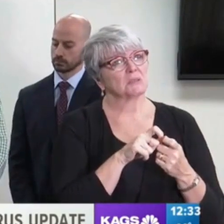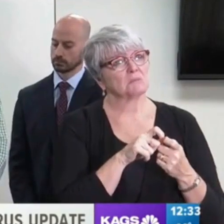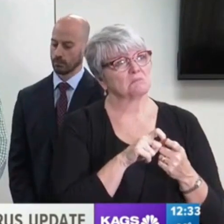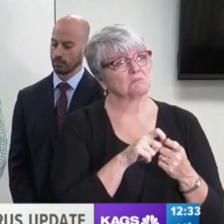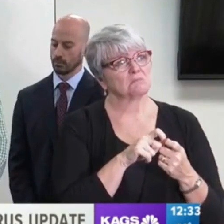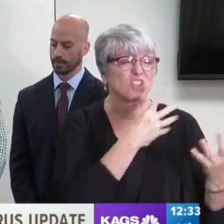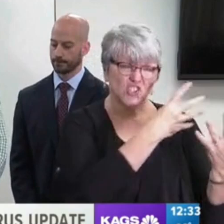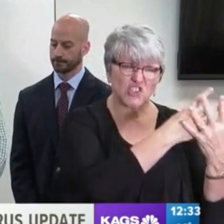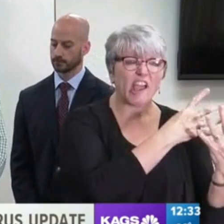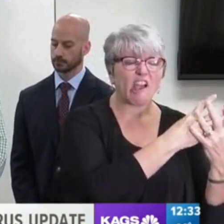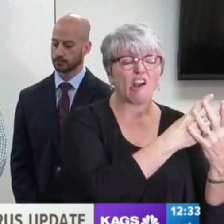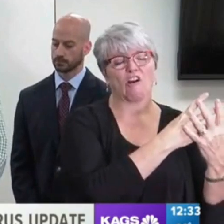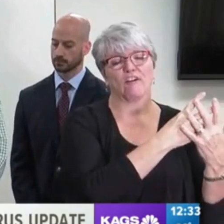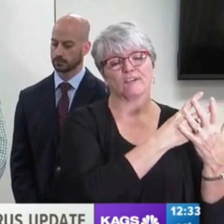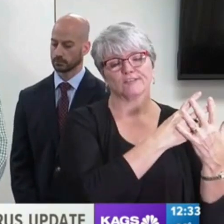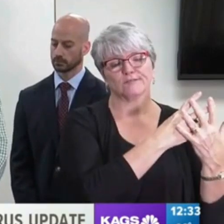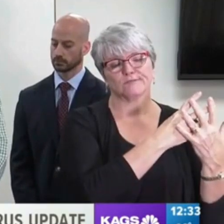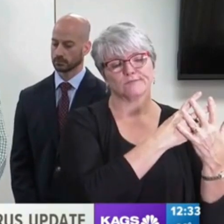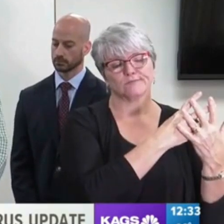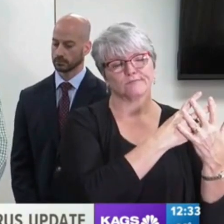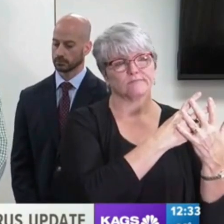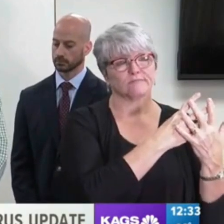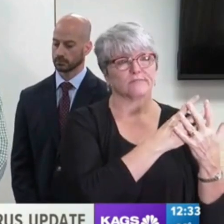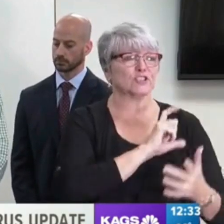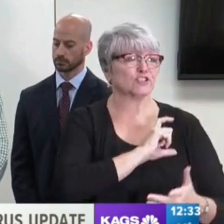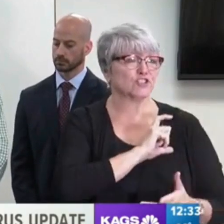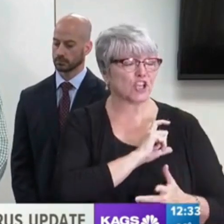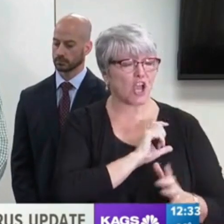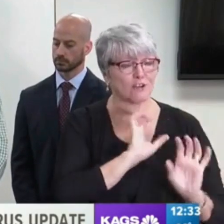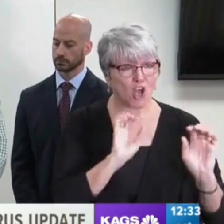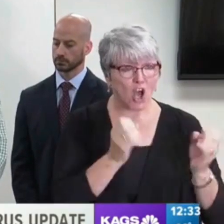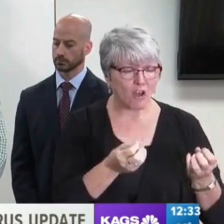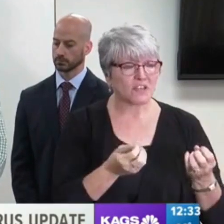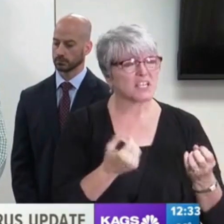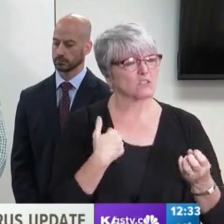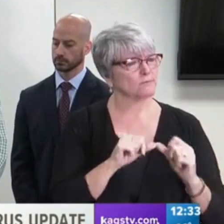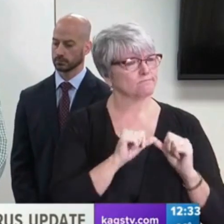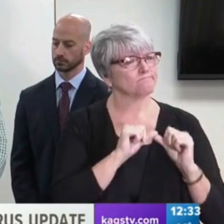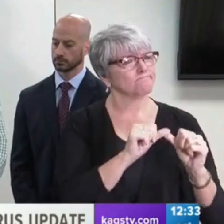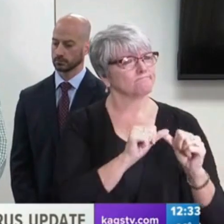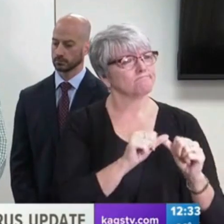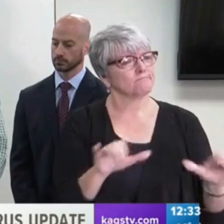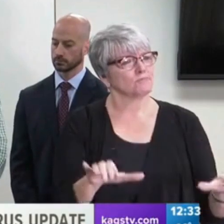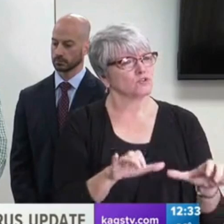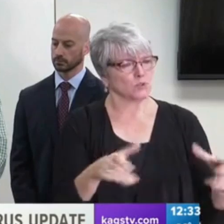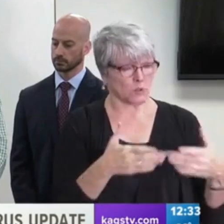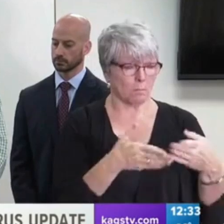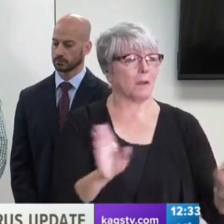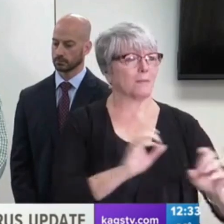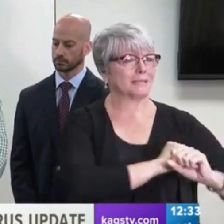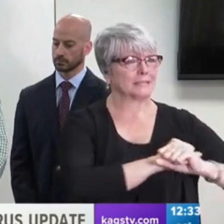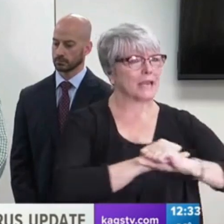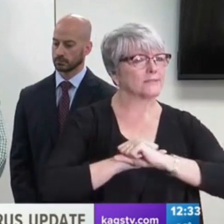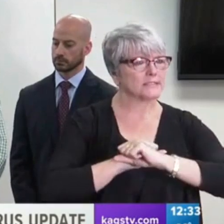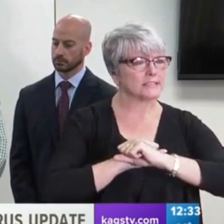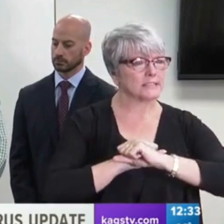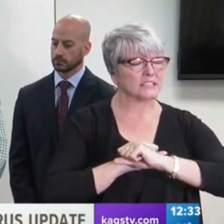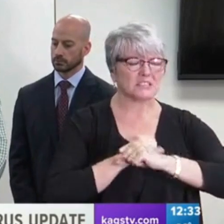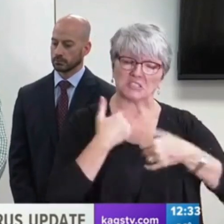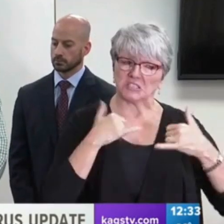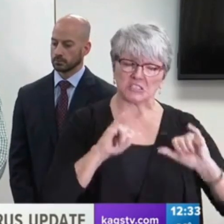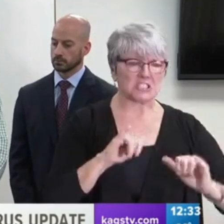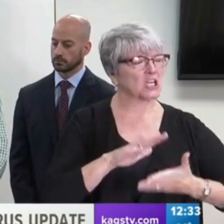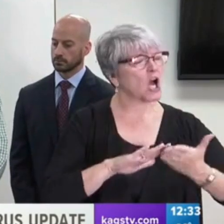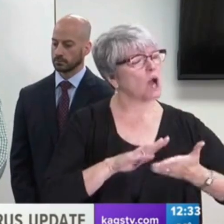The jail and the sheriff's office, we maintain those public safety features, and they